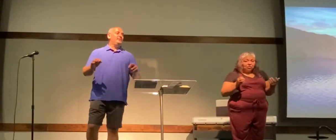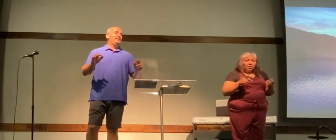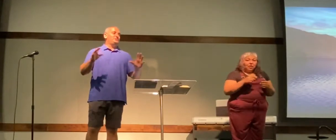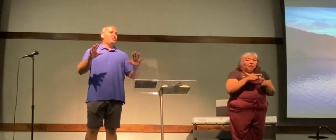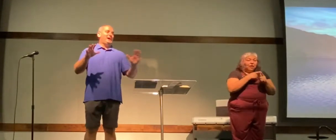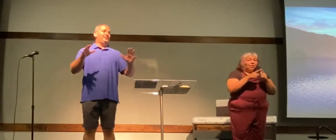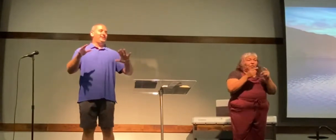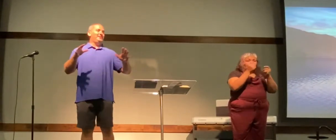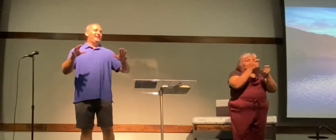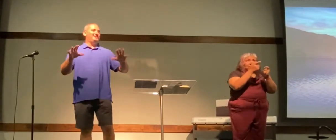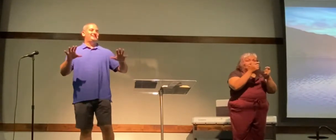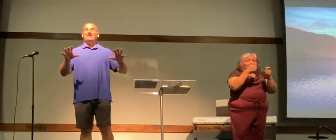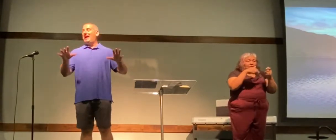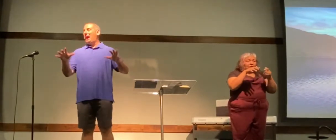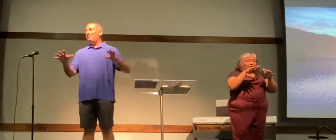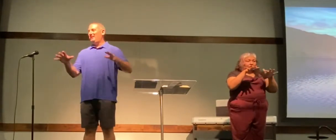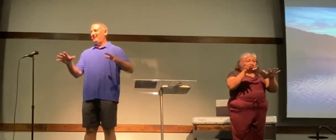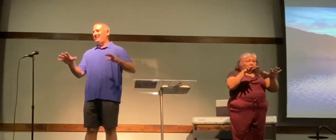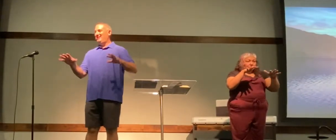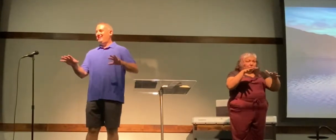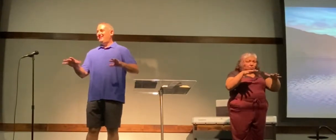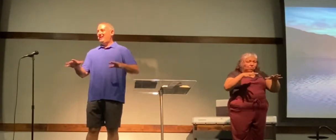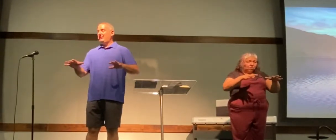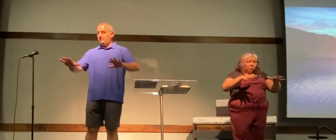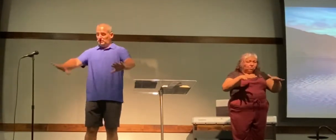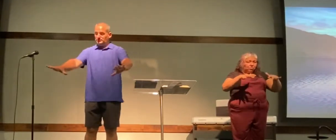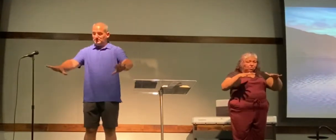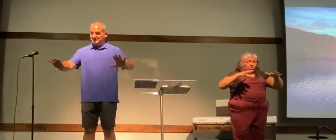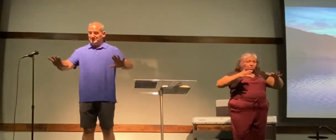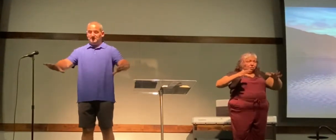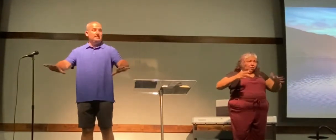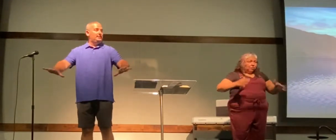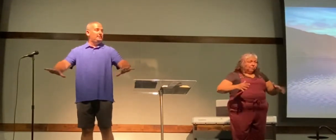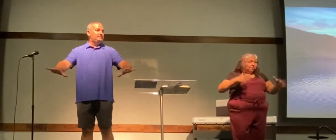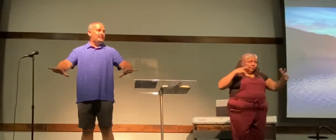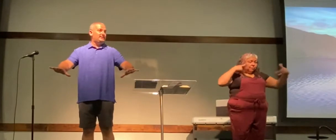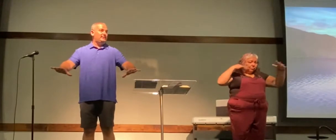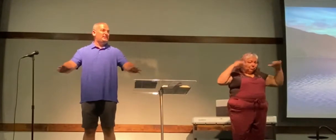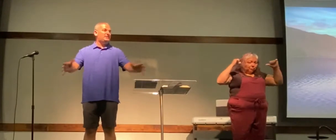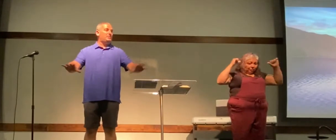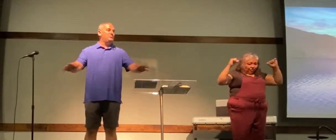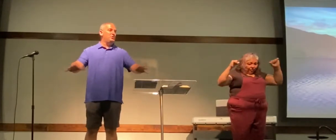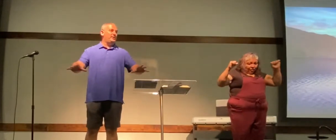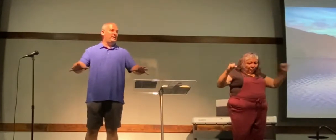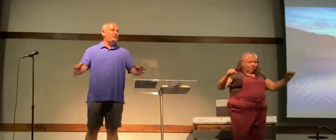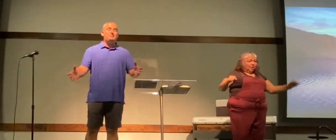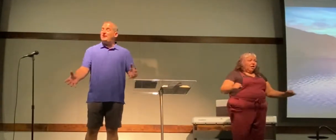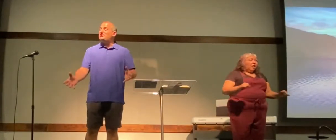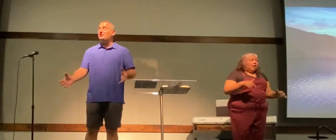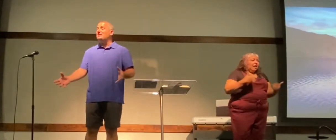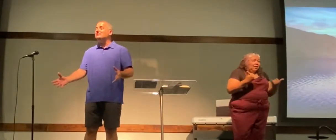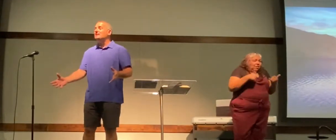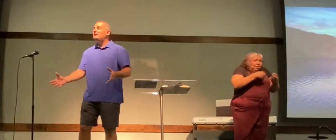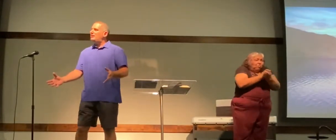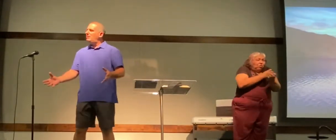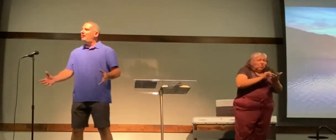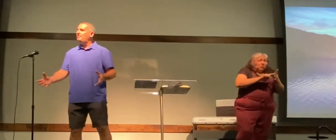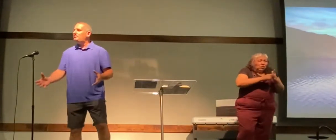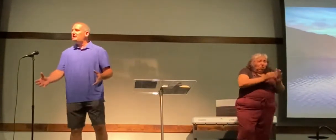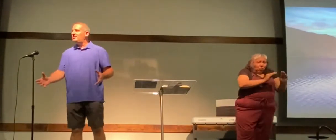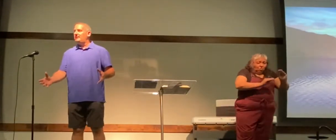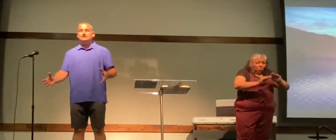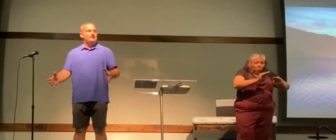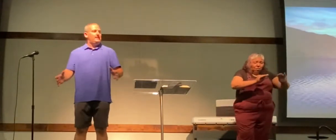sudden, these rattling things start happening. Right? The bones were still dusty. They start moving. Can you picture this? Come